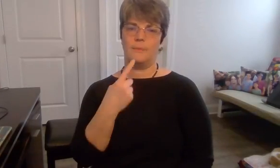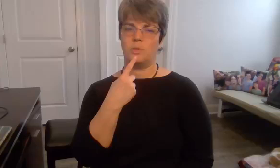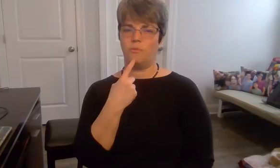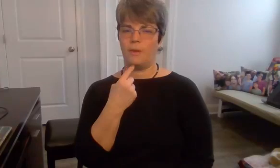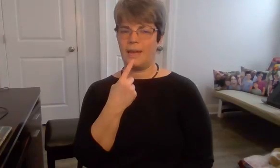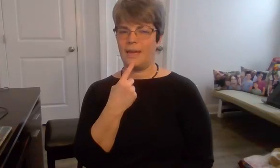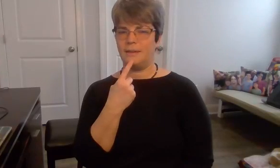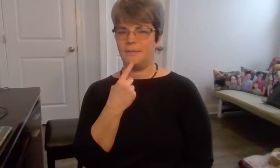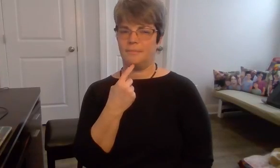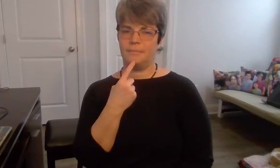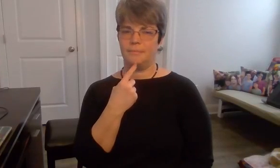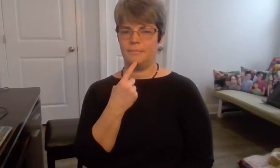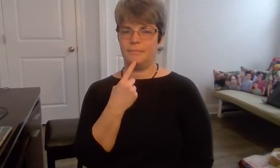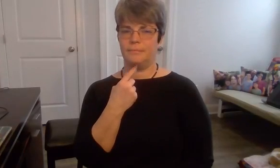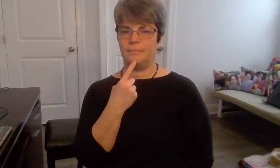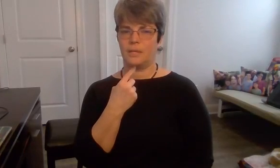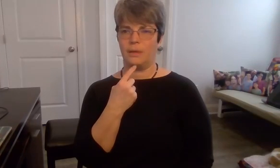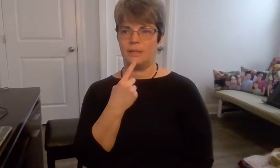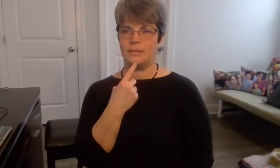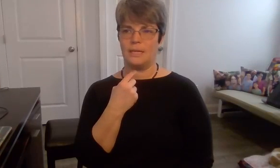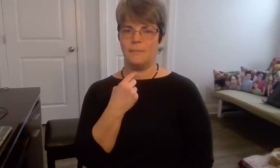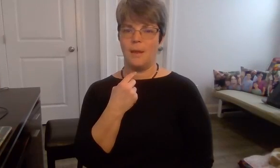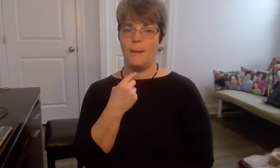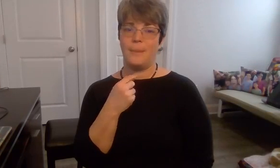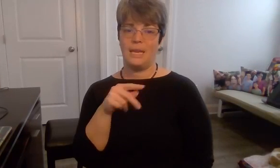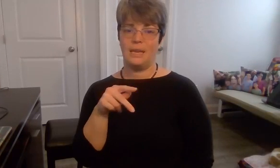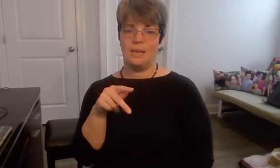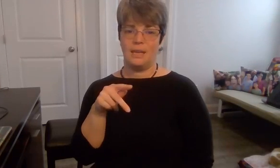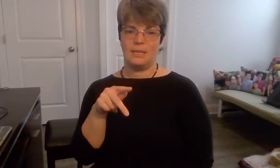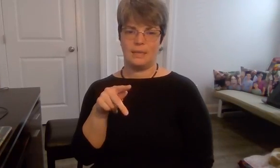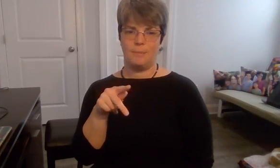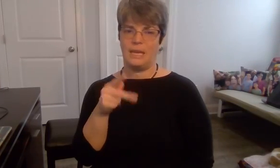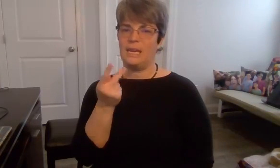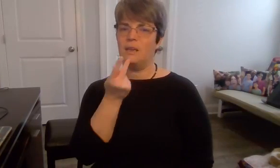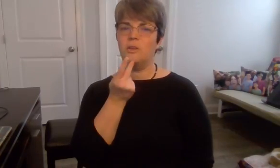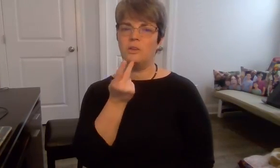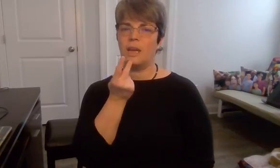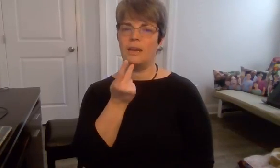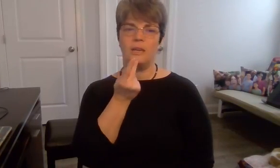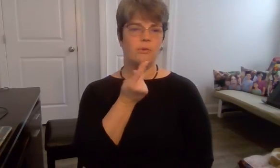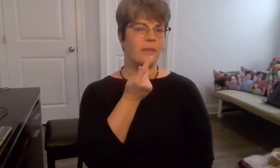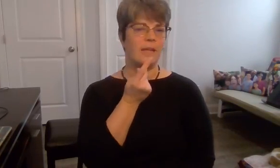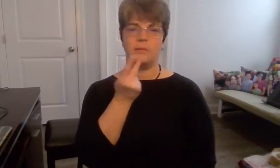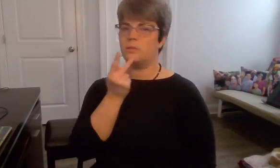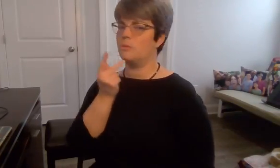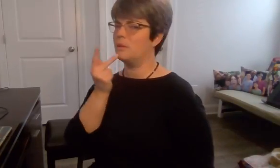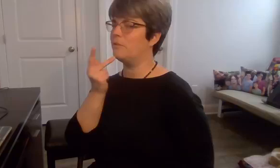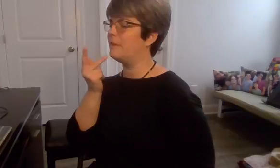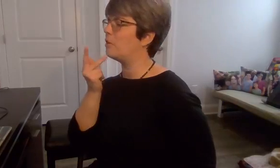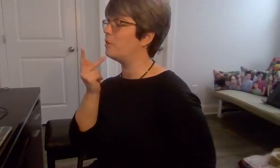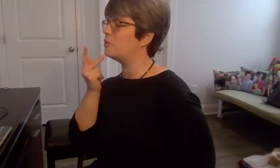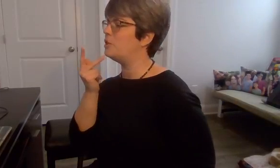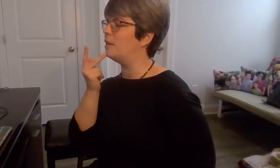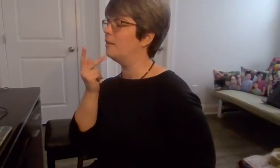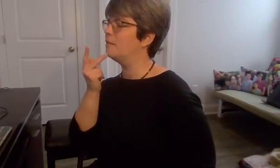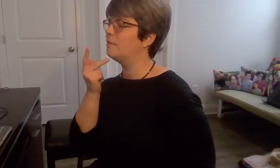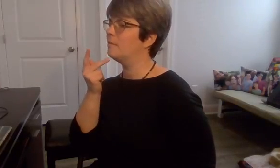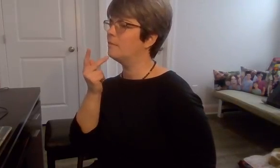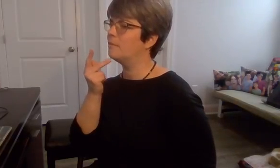So red, not quite the same. Pink is a P kind of near red, so it's your middle finger on your chin.